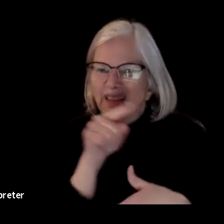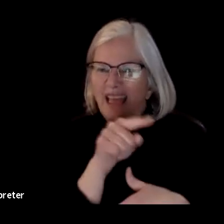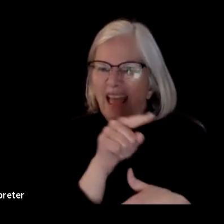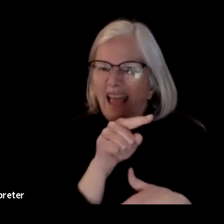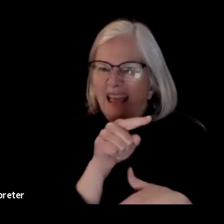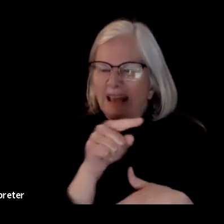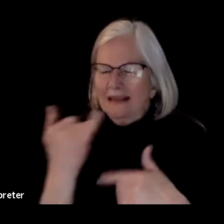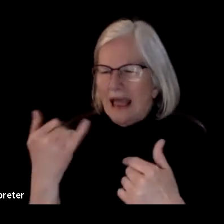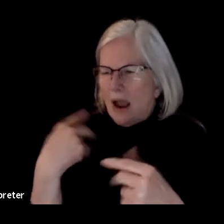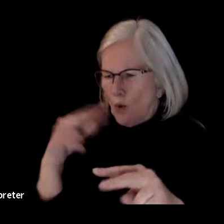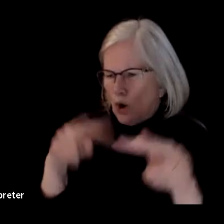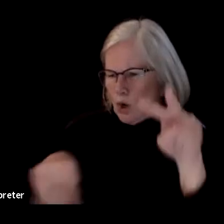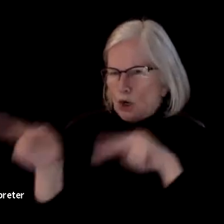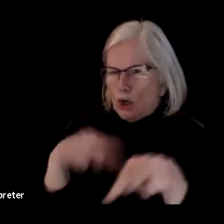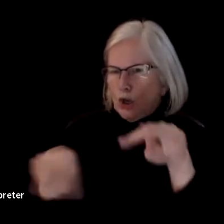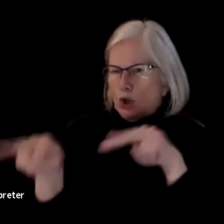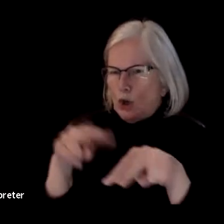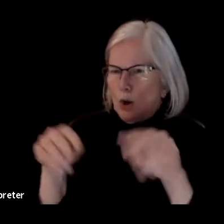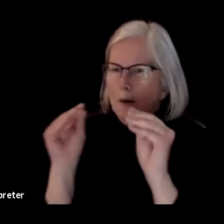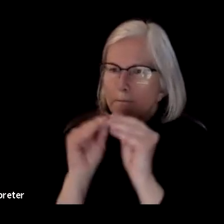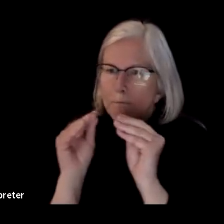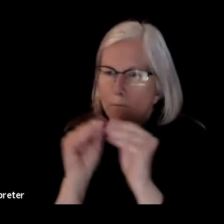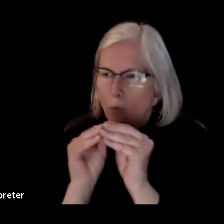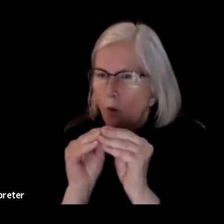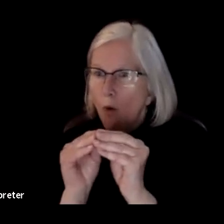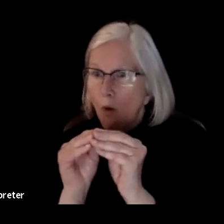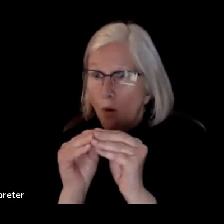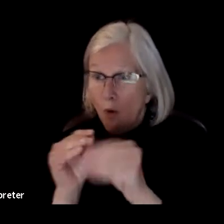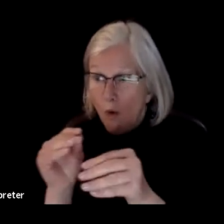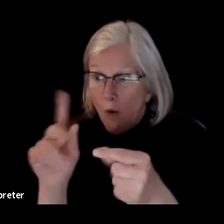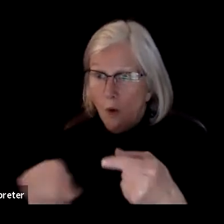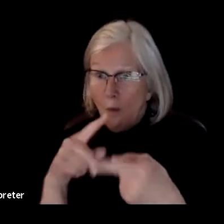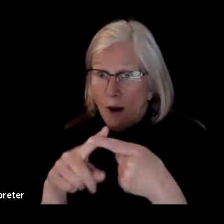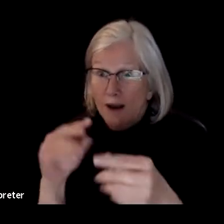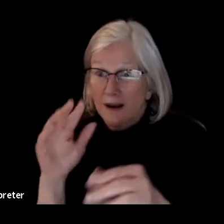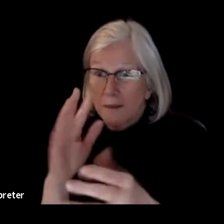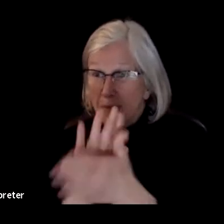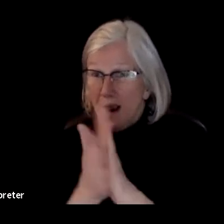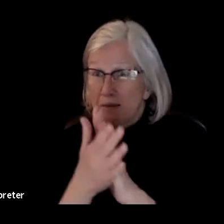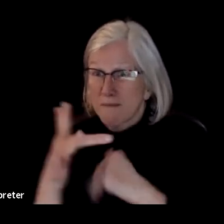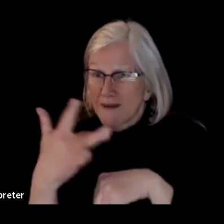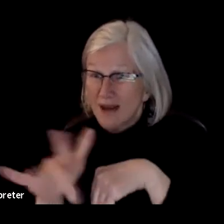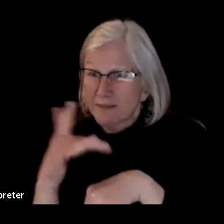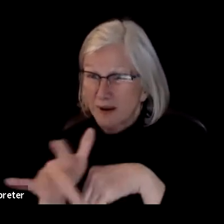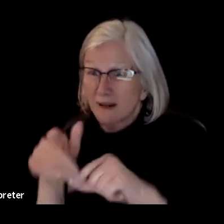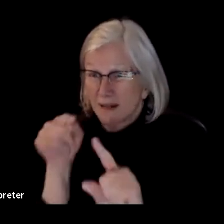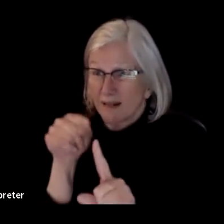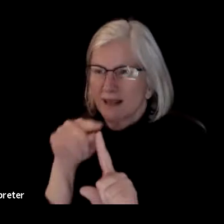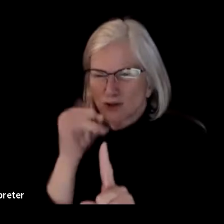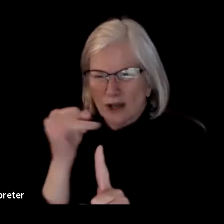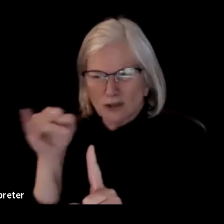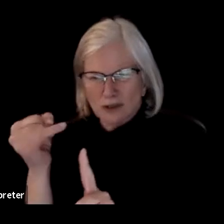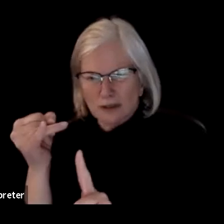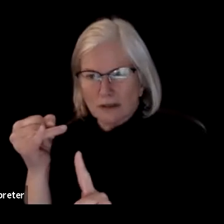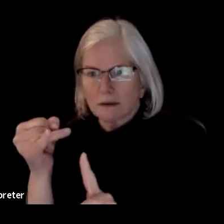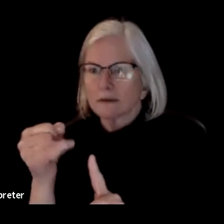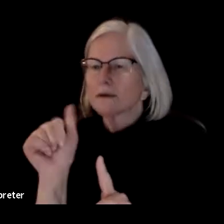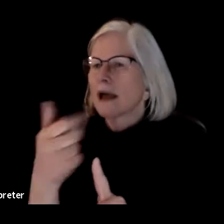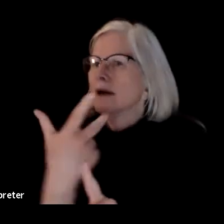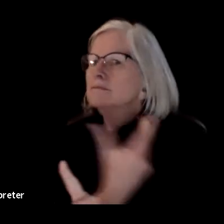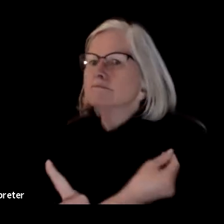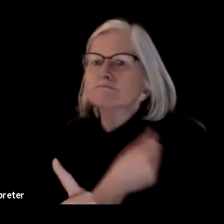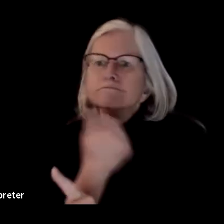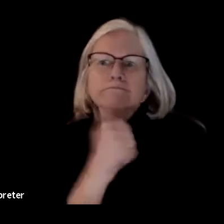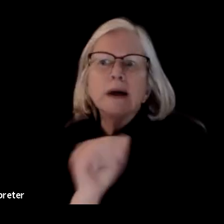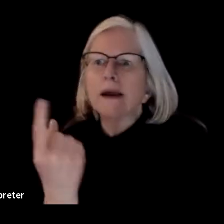as more vaccine becomes available from Johnson & Johnson. I mean, it'll be a vaccine that really anyone can access, but certainly in